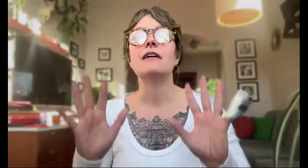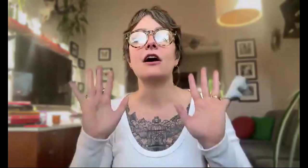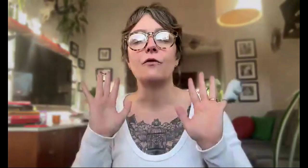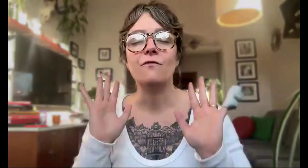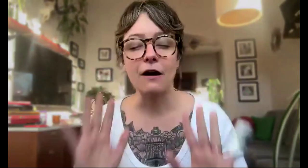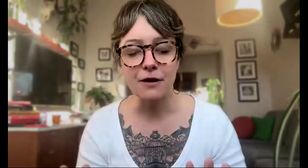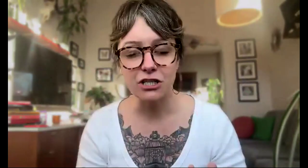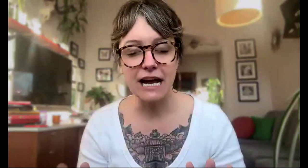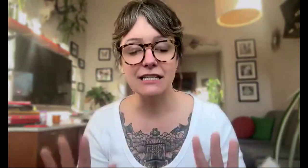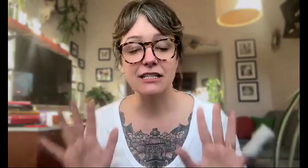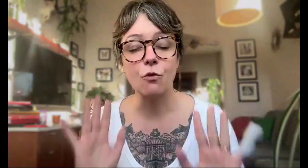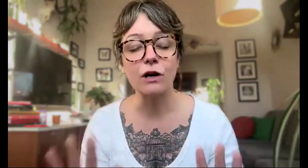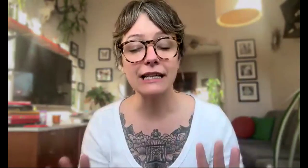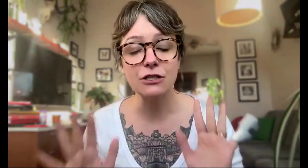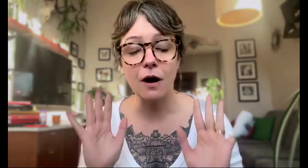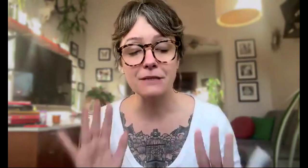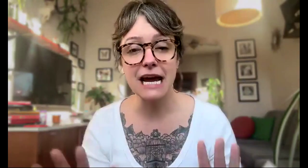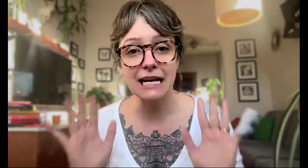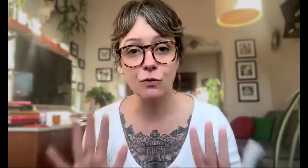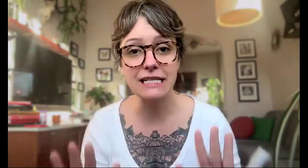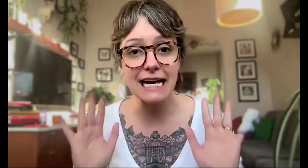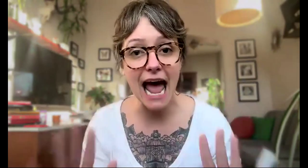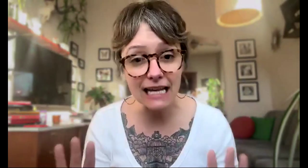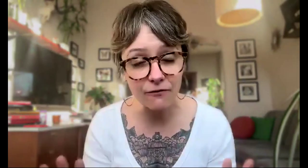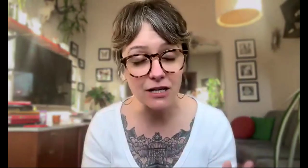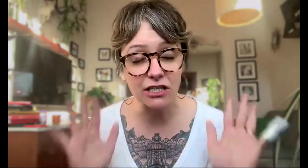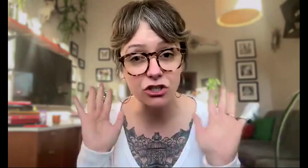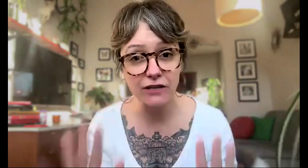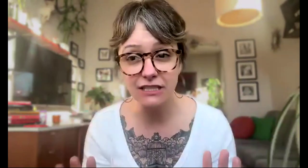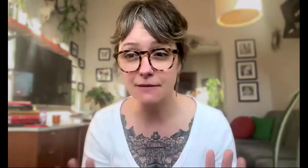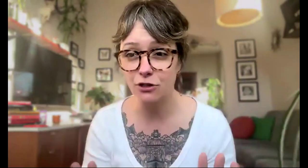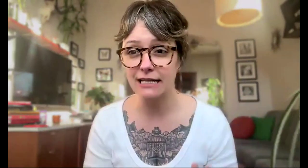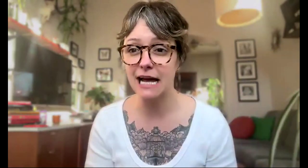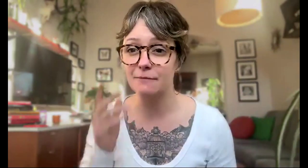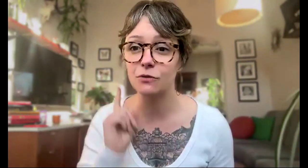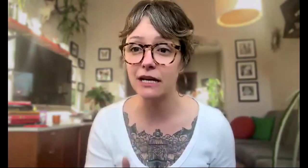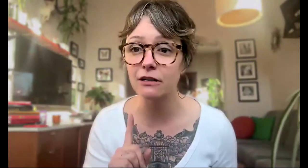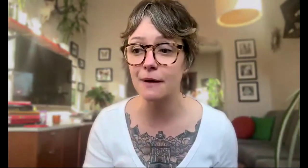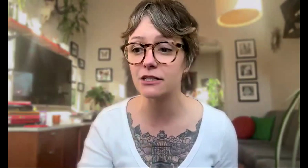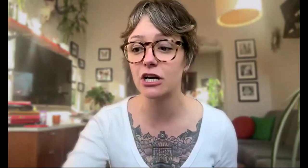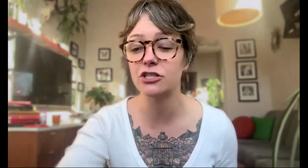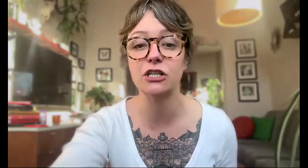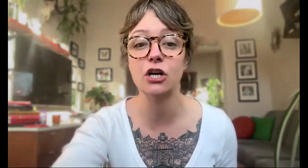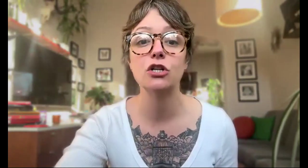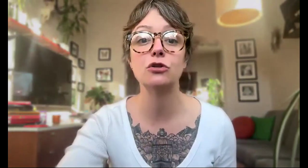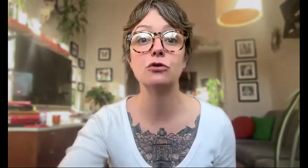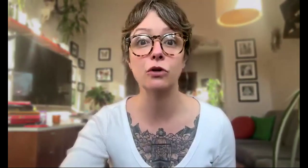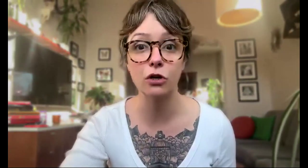they are very much engaged and they're more likely to obtain and retain any information that you're giving to them during that time. So here's my suggestion to